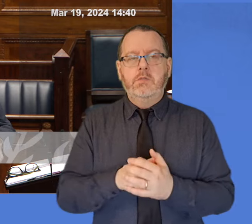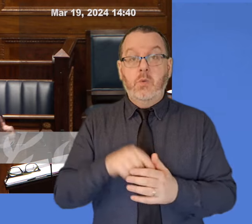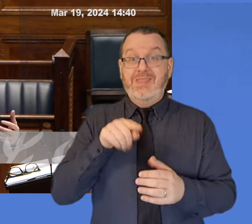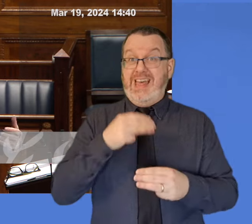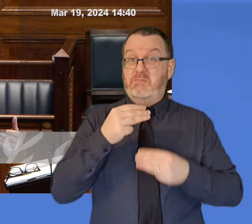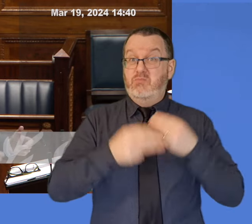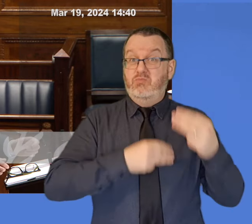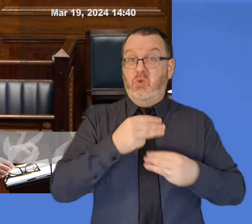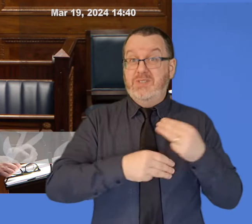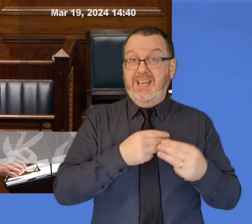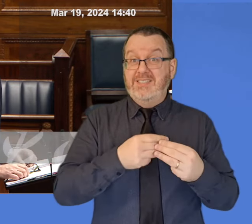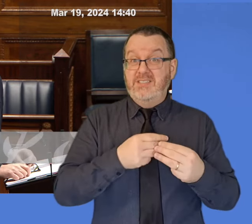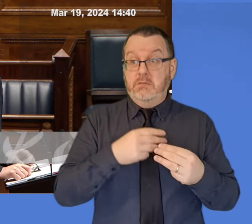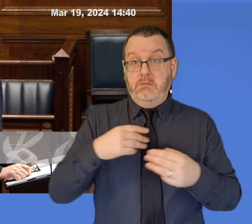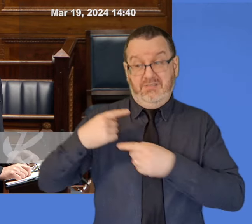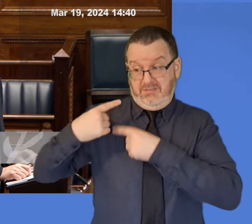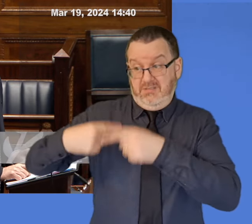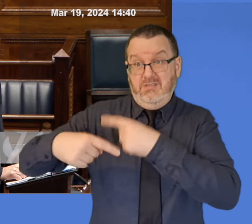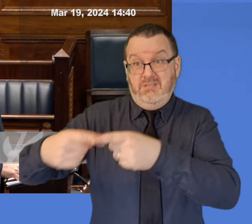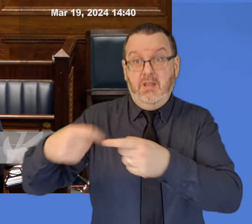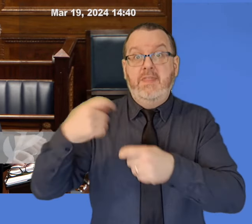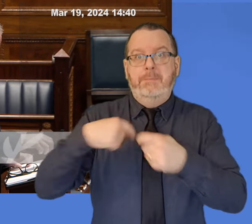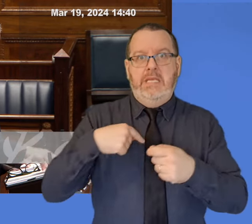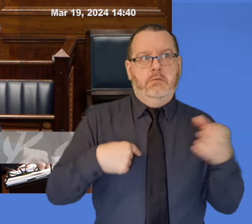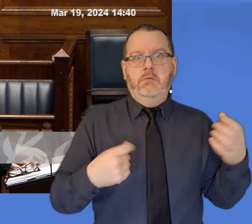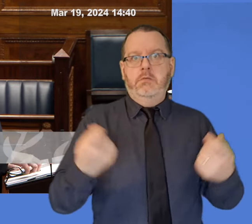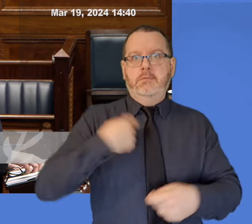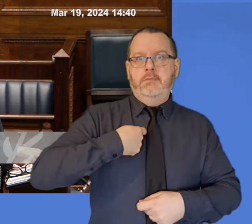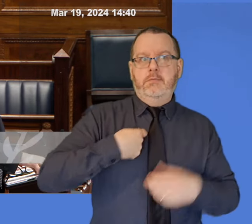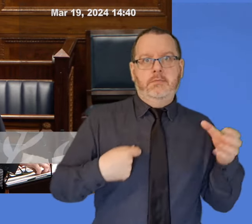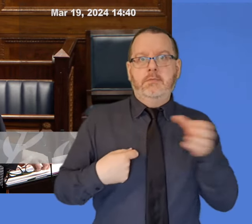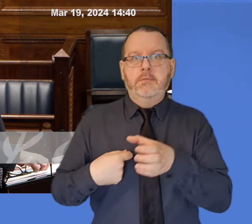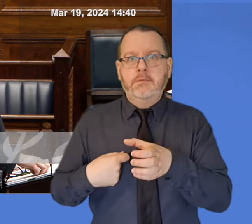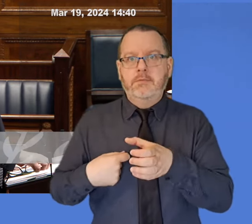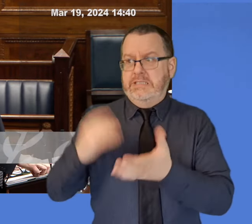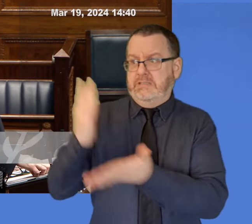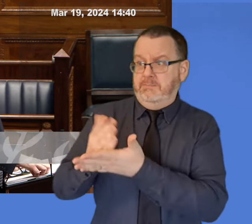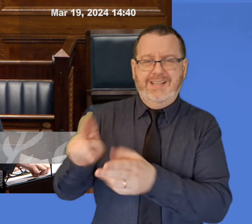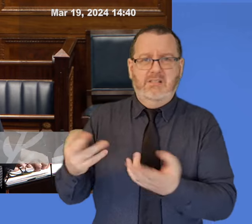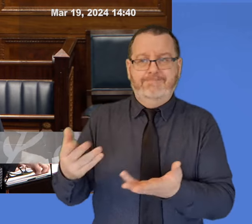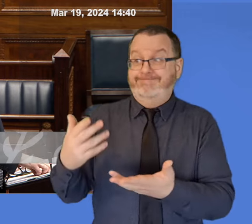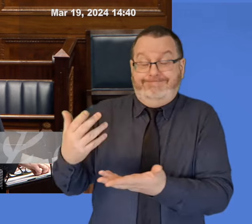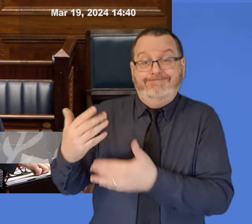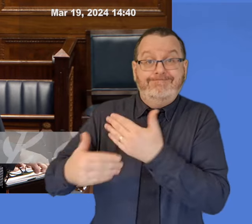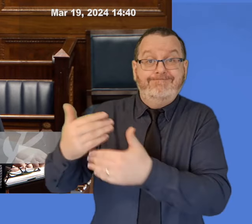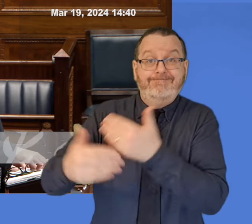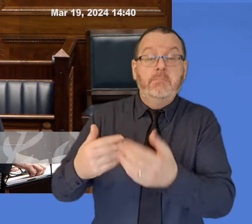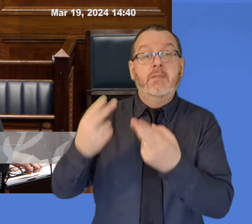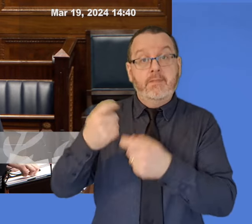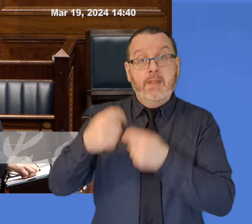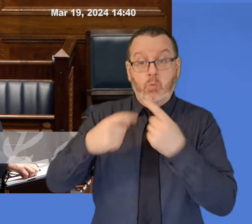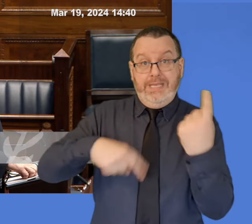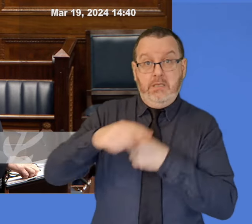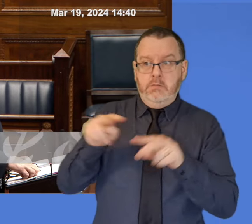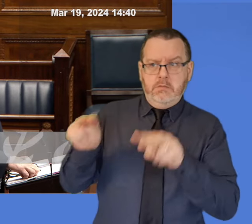tracks, which in my opinion couldn't be halted at that stage, then we tried to make sure that it wasn't doing any further damage to the provision. And also